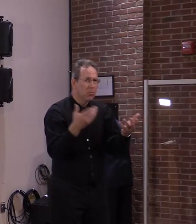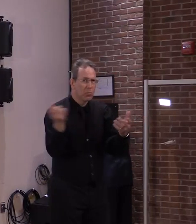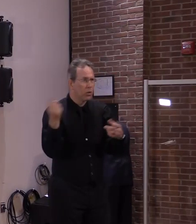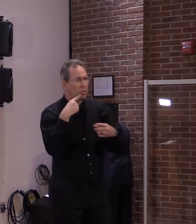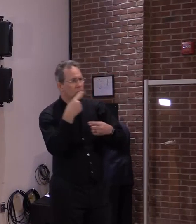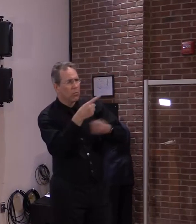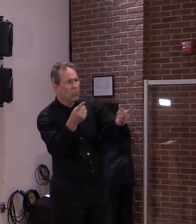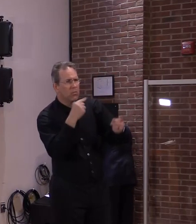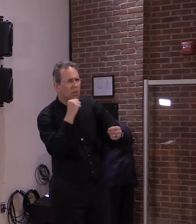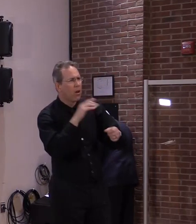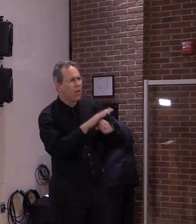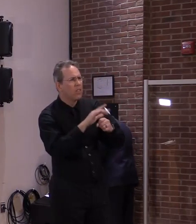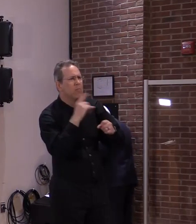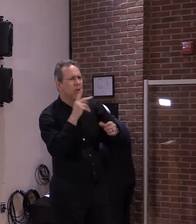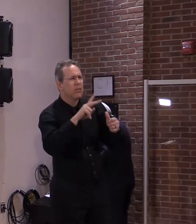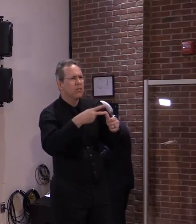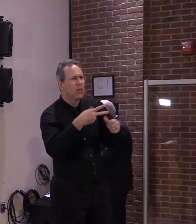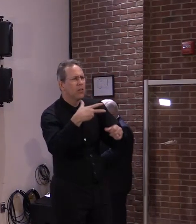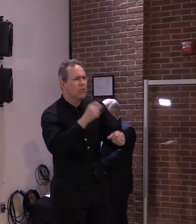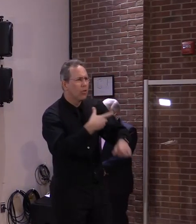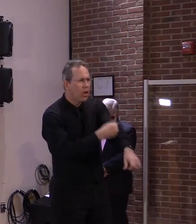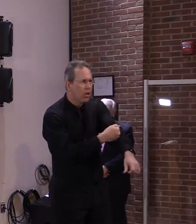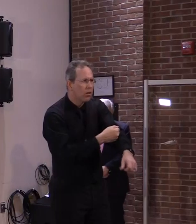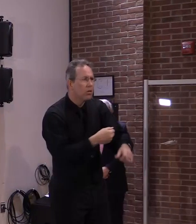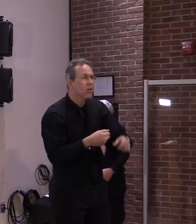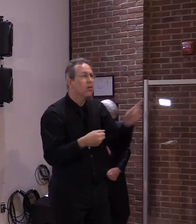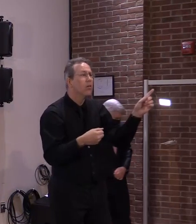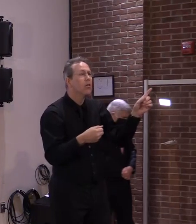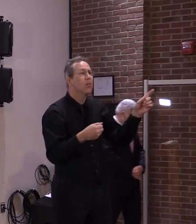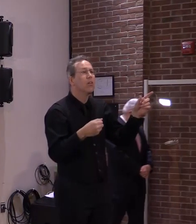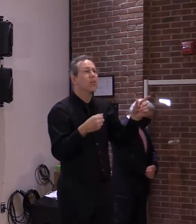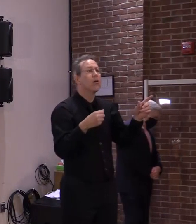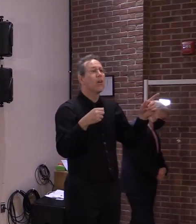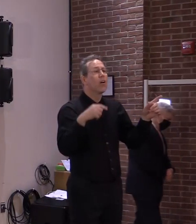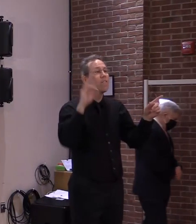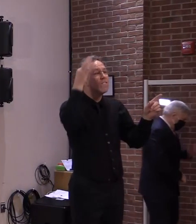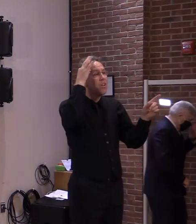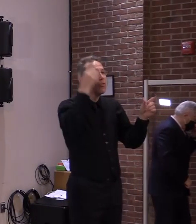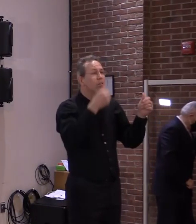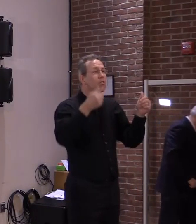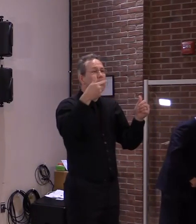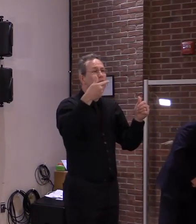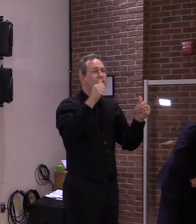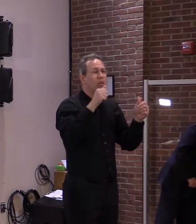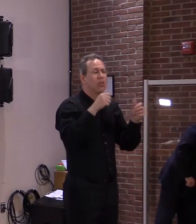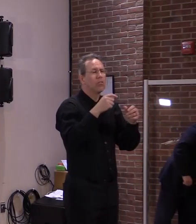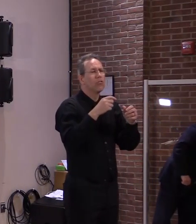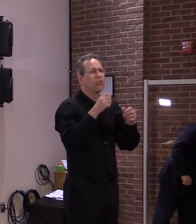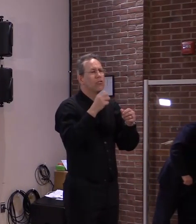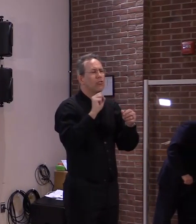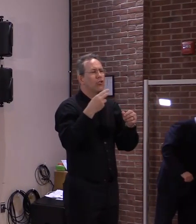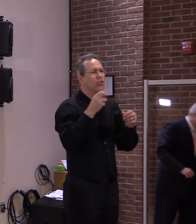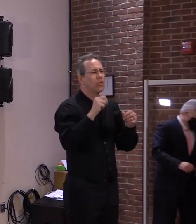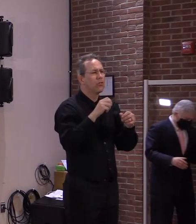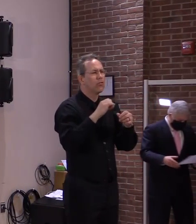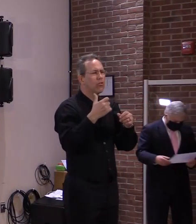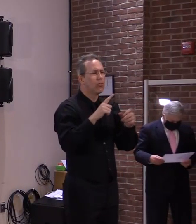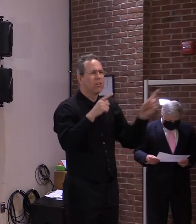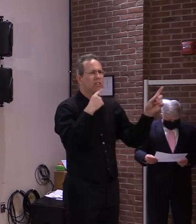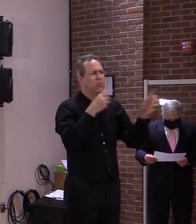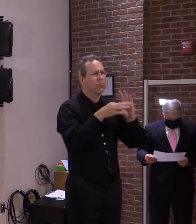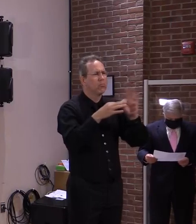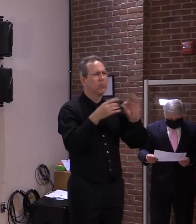General seems to agree with that. He said the caveat about that is we don't know how long that protection lasts. Could you just expound on that a